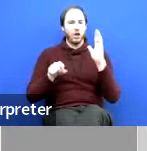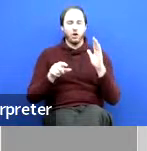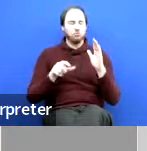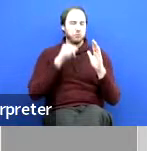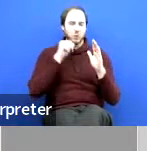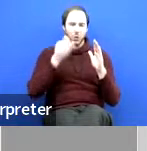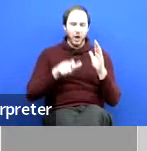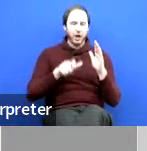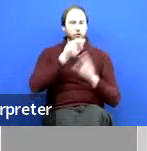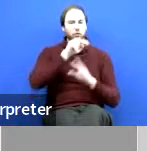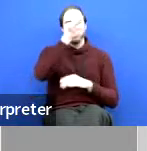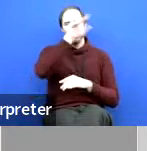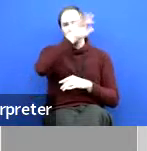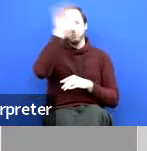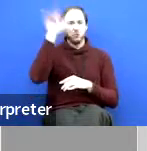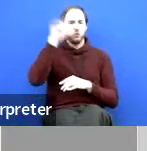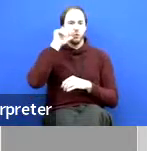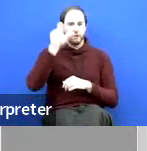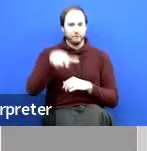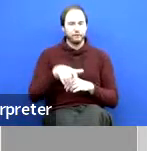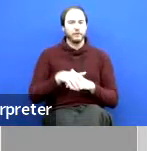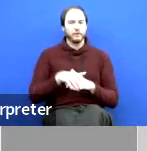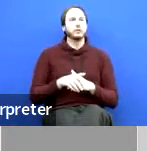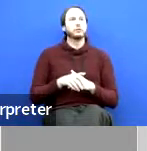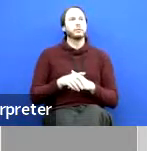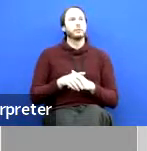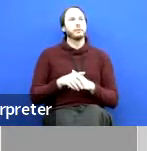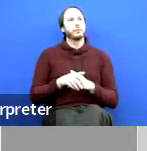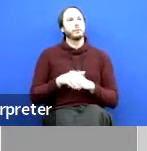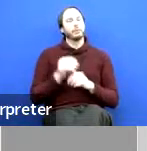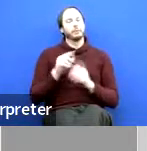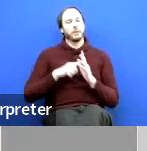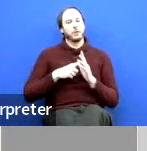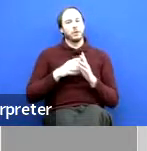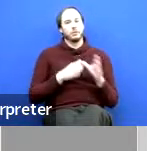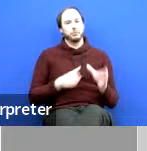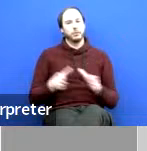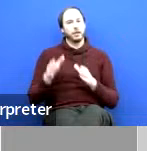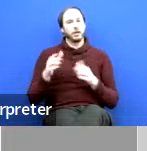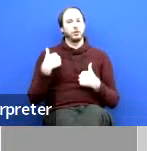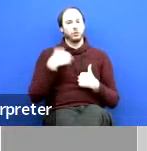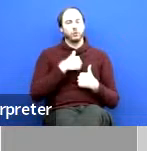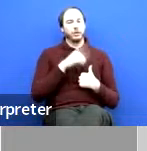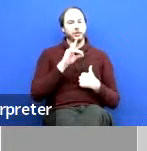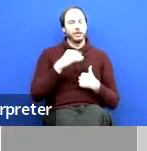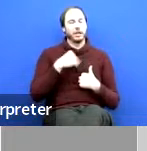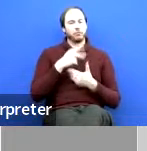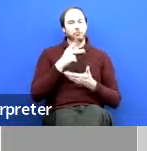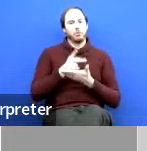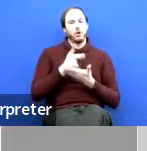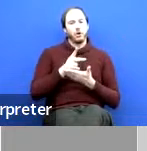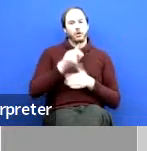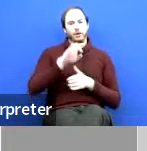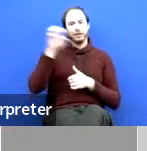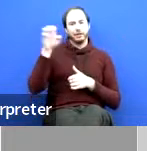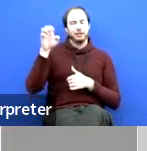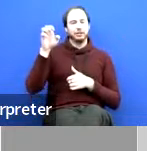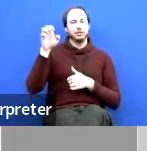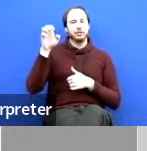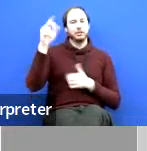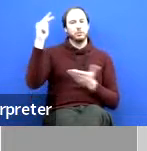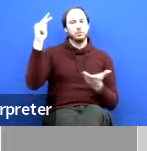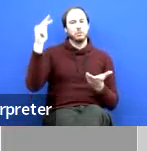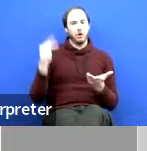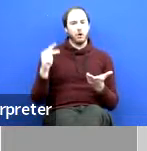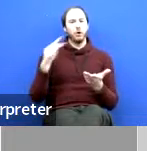and our north property line. Also, the original plan, we had parking on our east property line, which